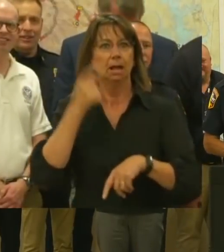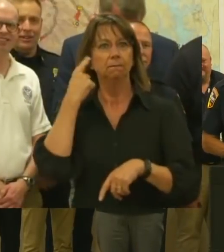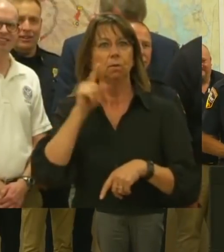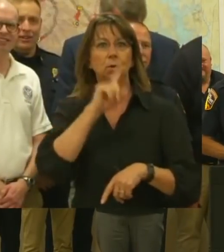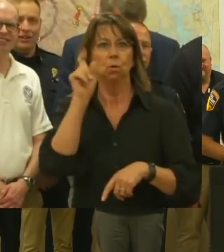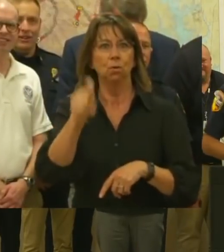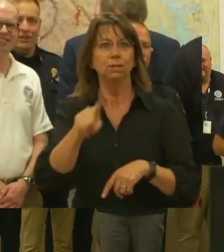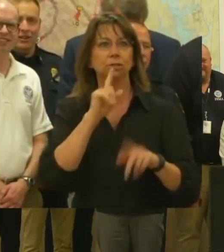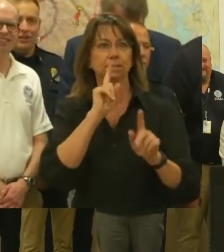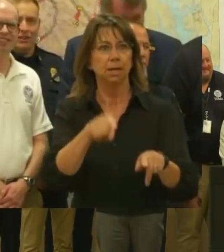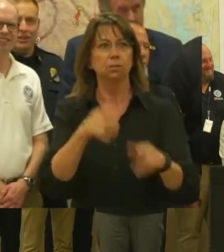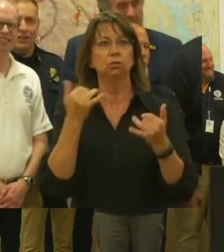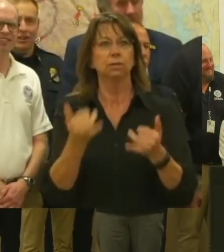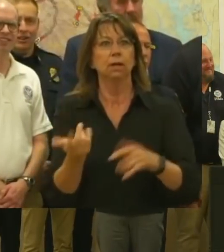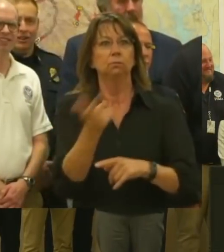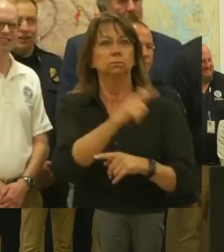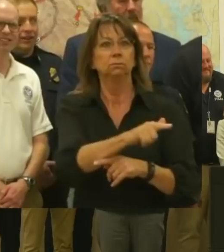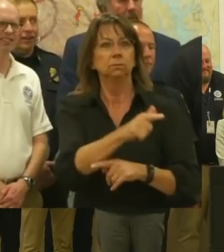that, I'll turn it over to the Sheriff.